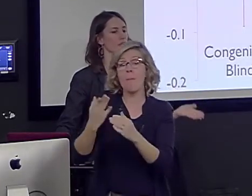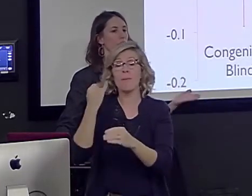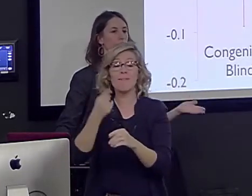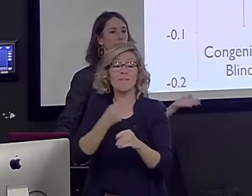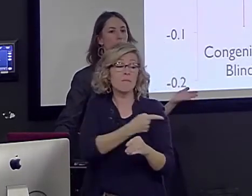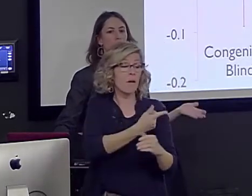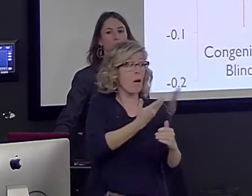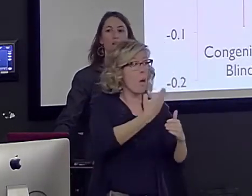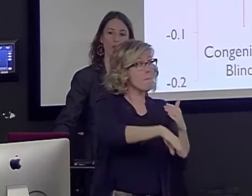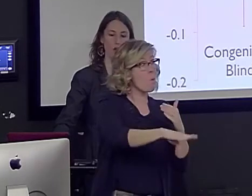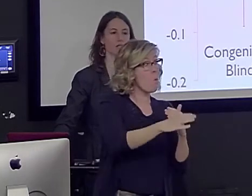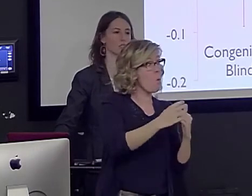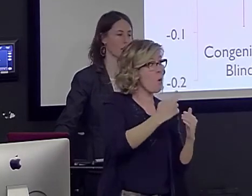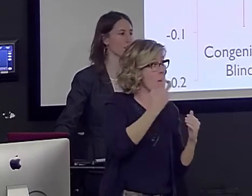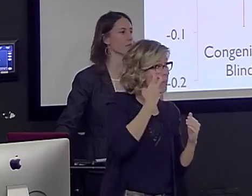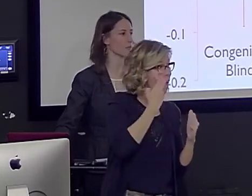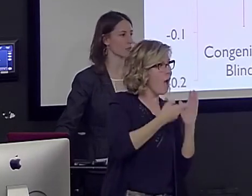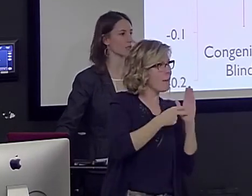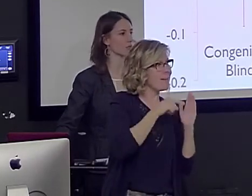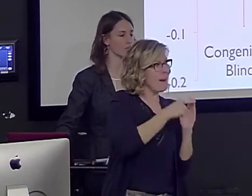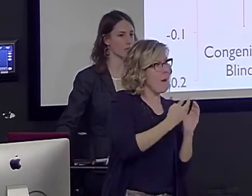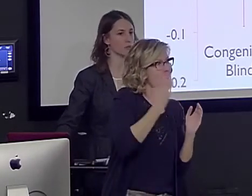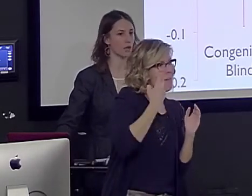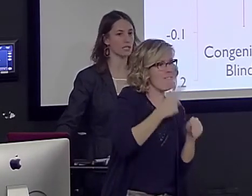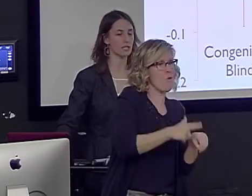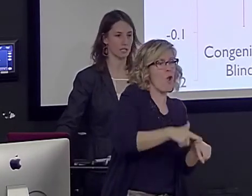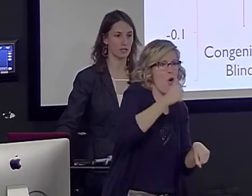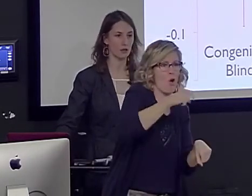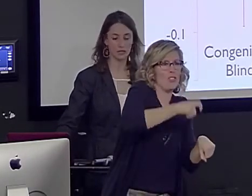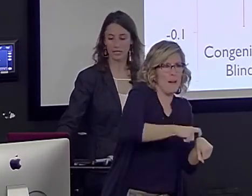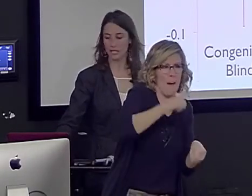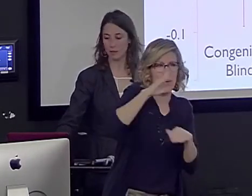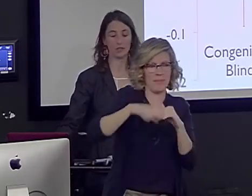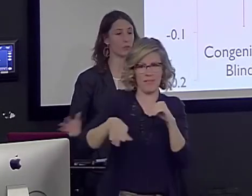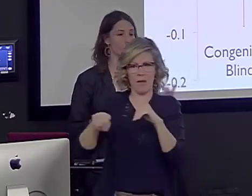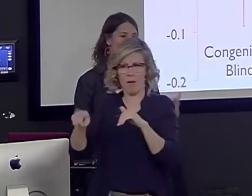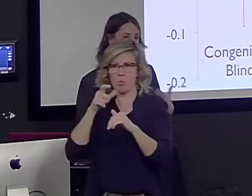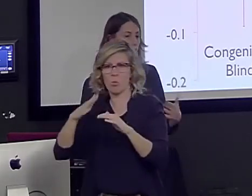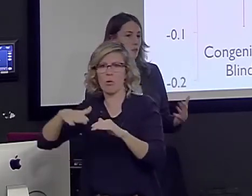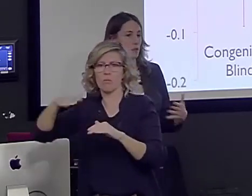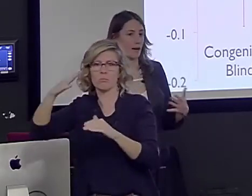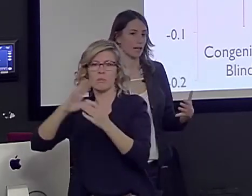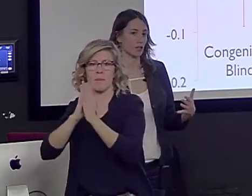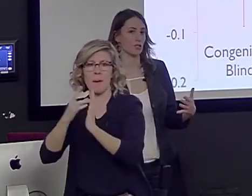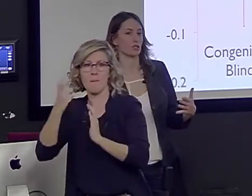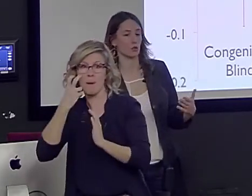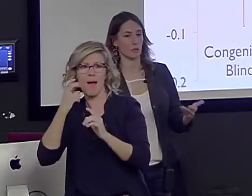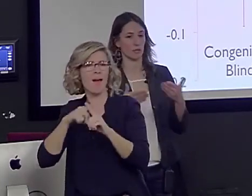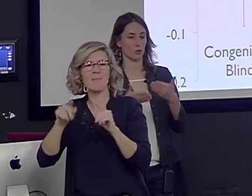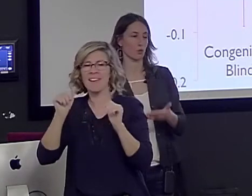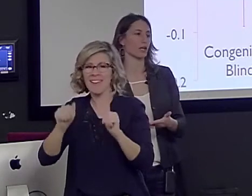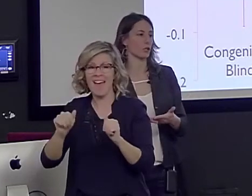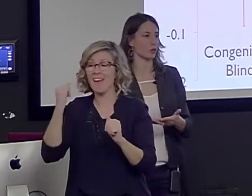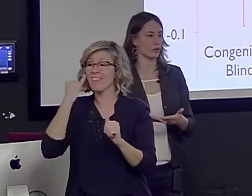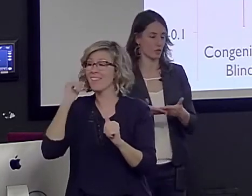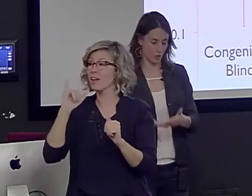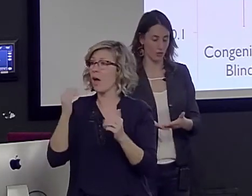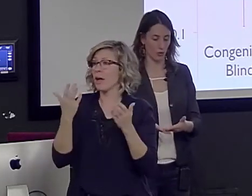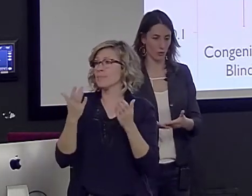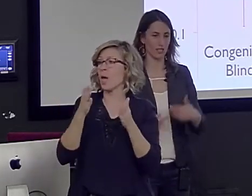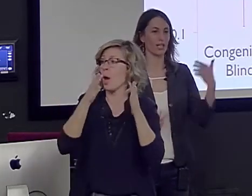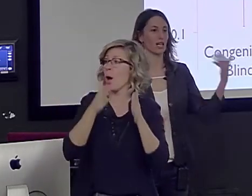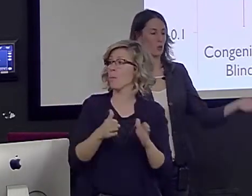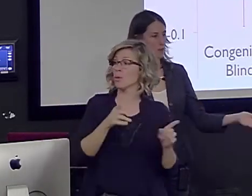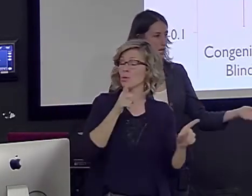from birth is on average blind for a longer time than a person who becomes blind as an adult, but there are people who are going to be matched. So somebody who's 20